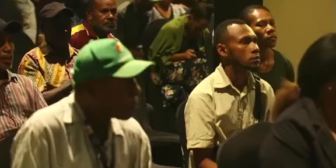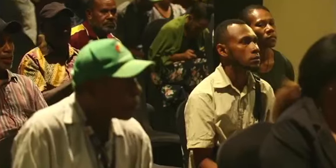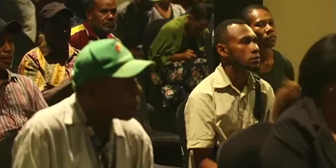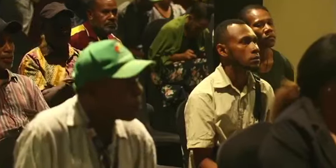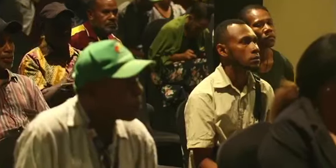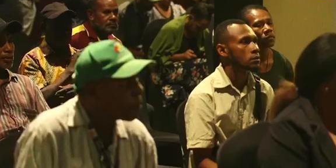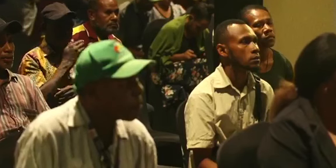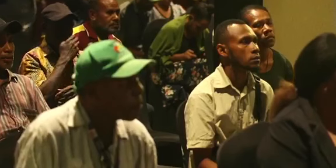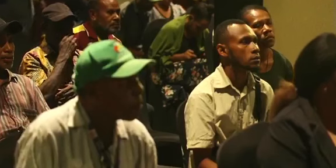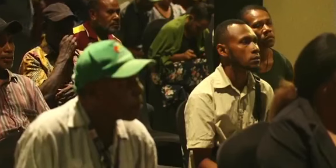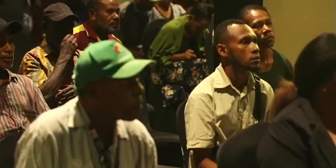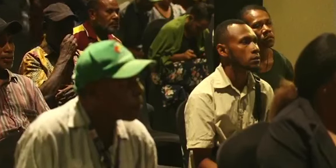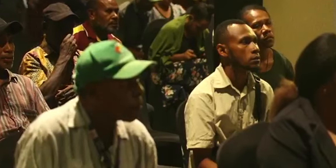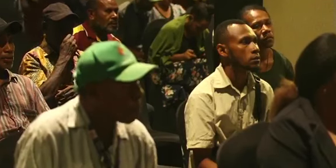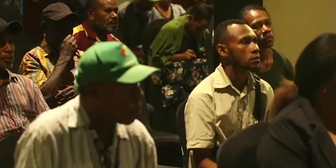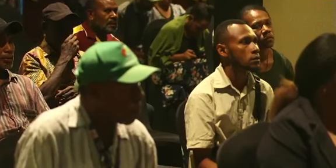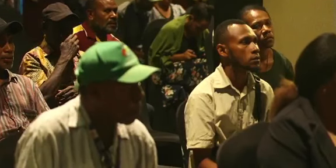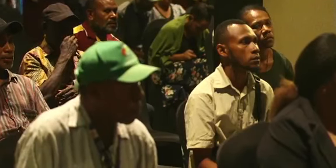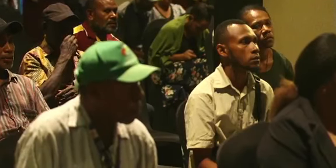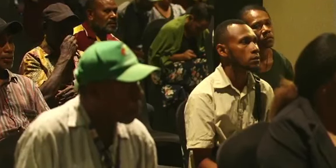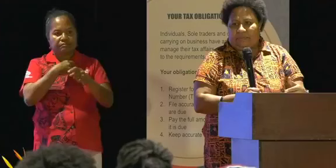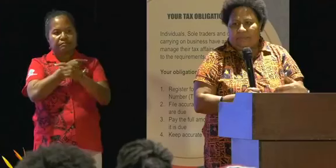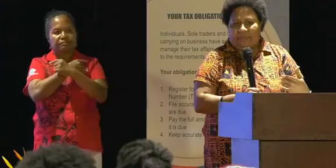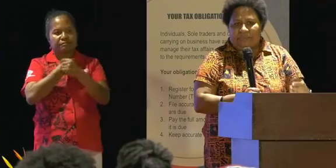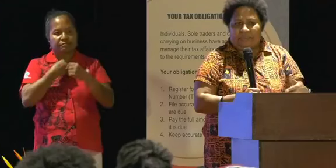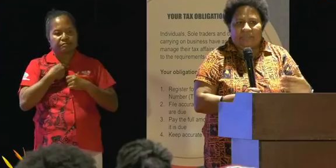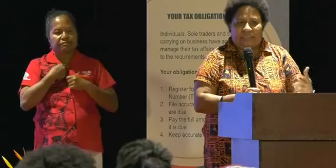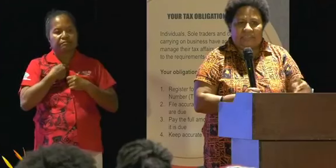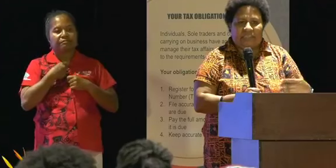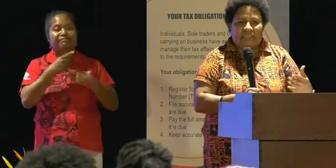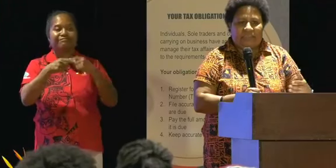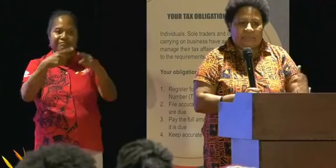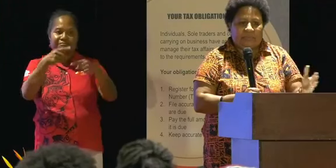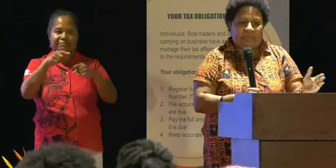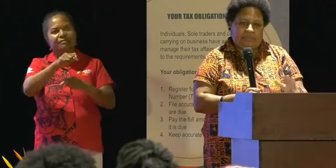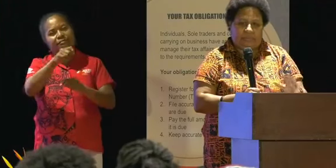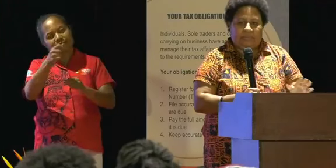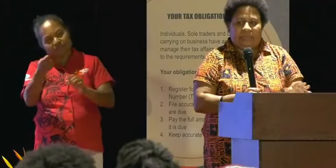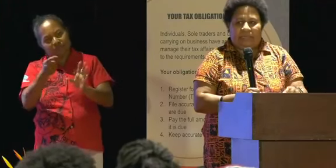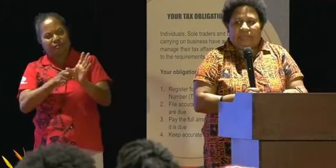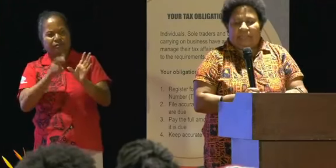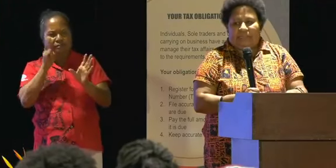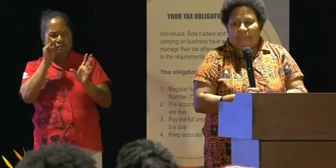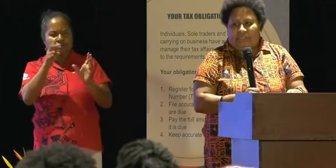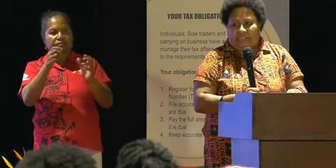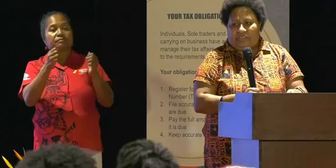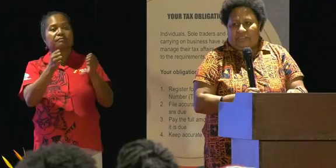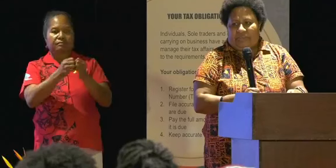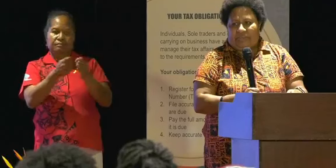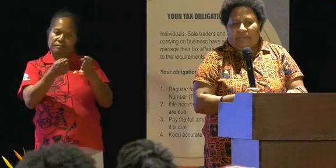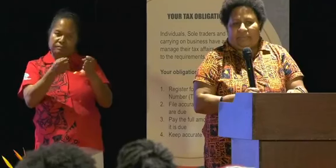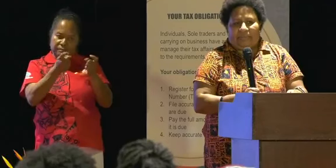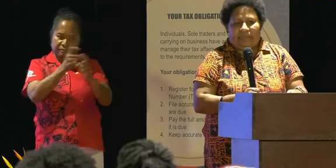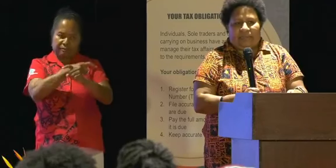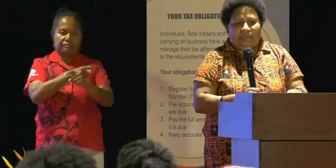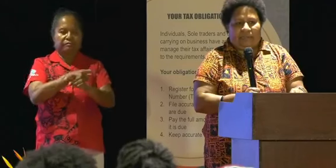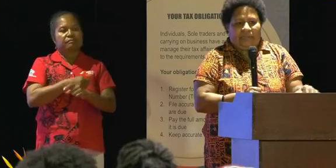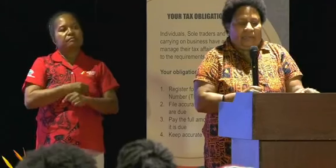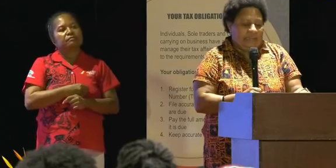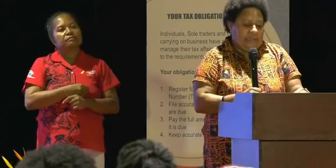So some changes work lo Mipla work lo work him. So maybe slowly next year namad by looking some changes